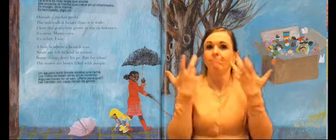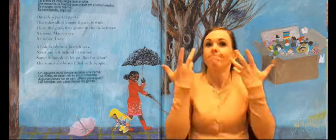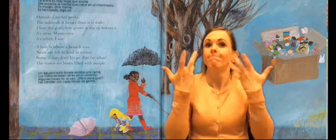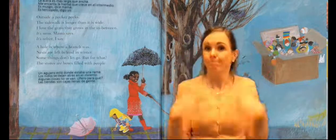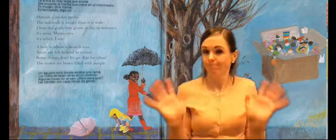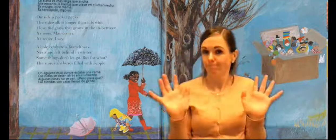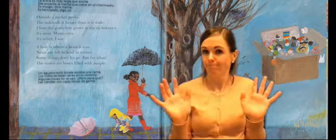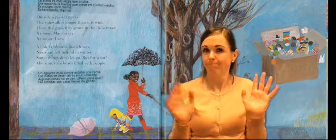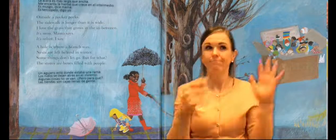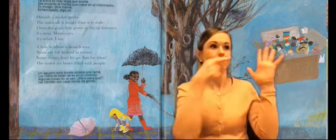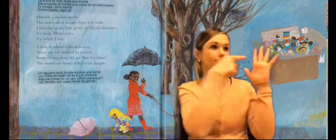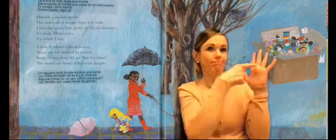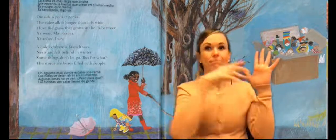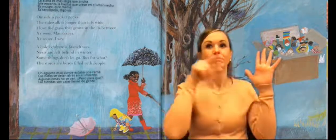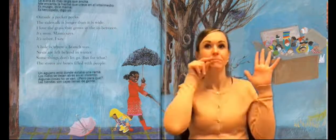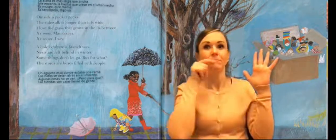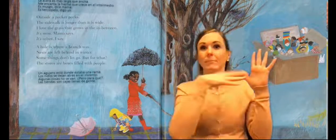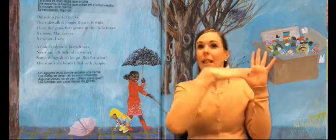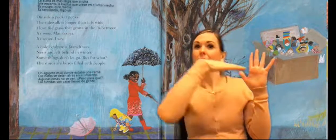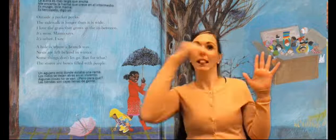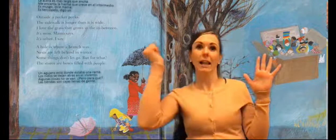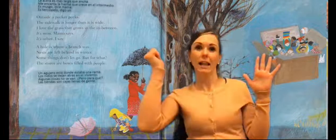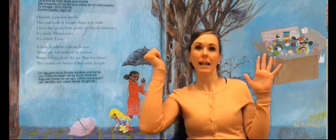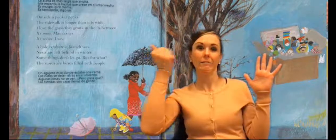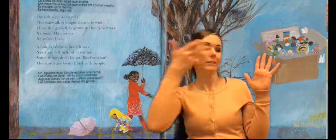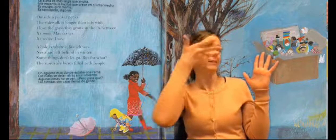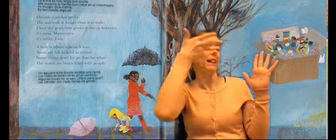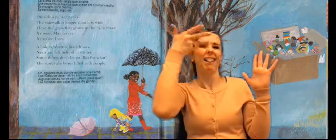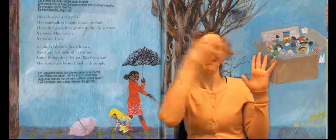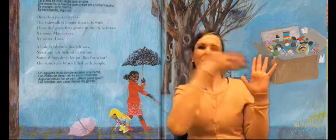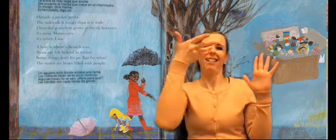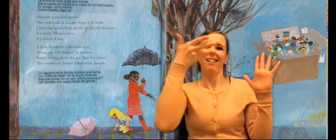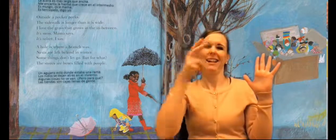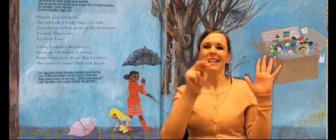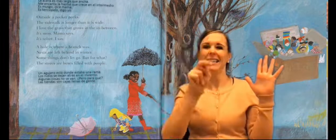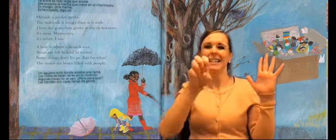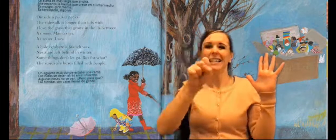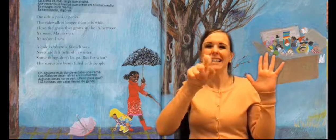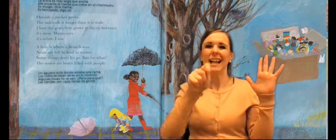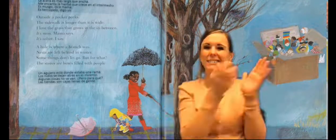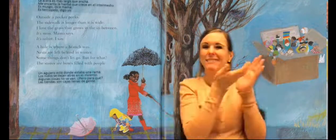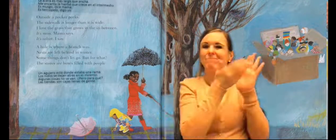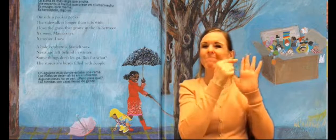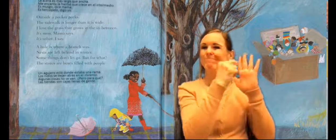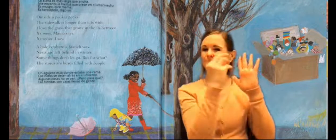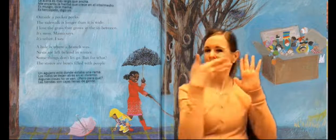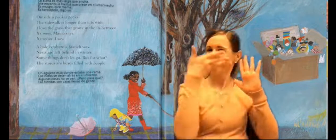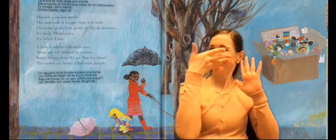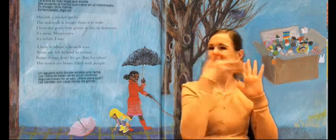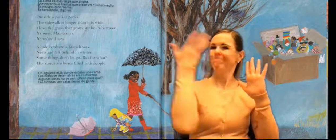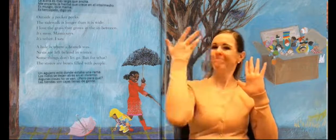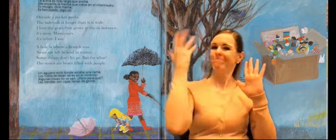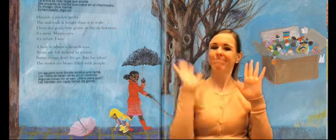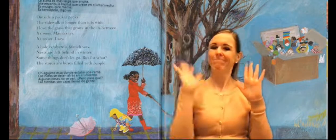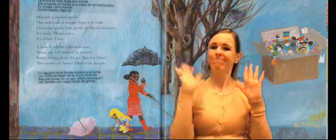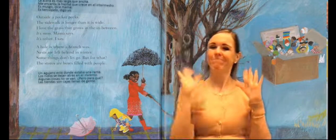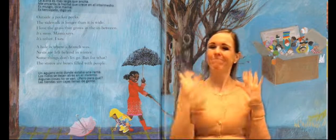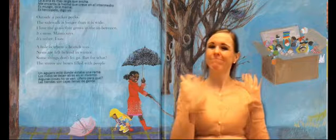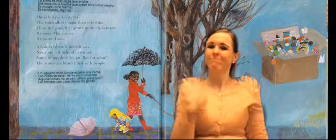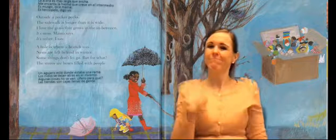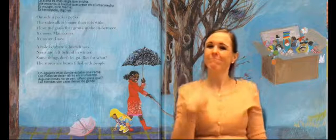When the birds were cold and done with them, they left the nests in the tree.